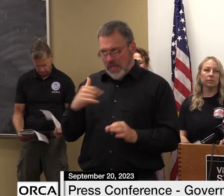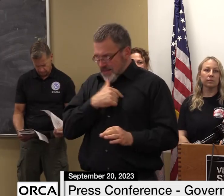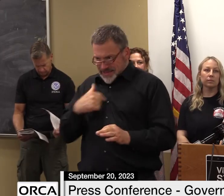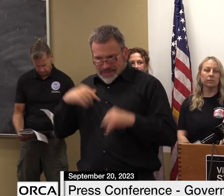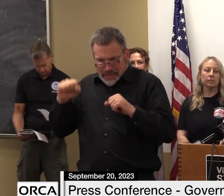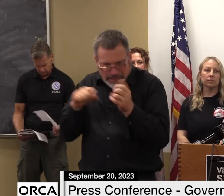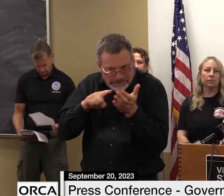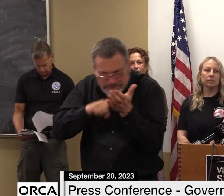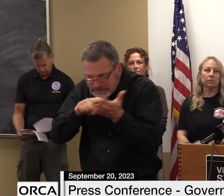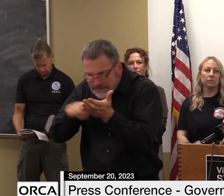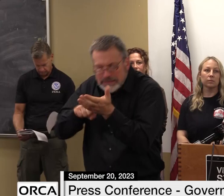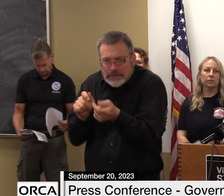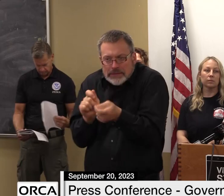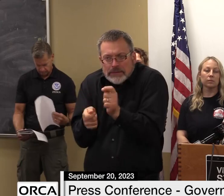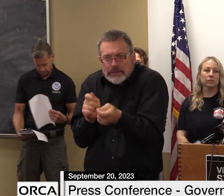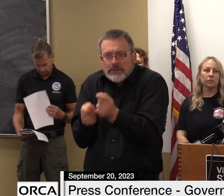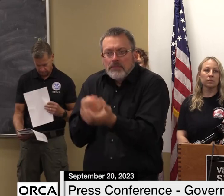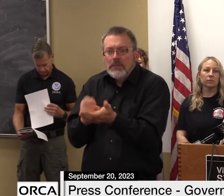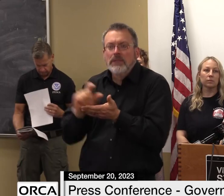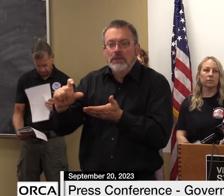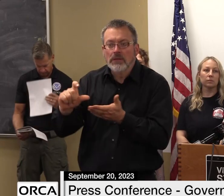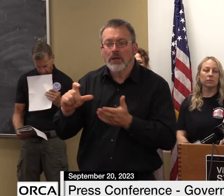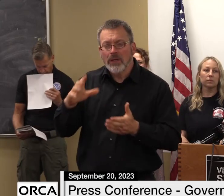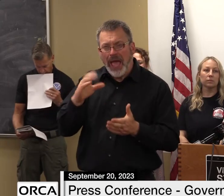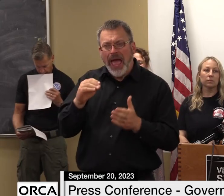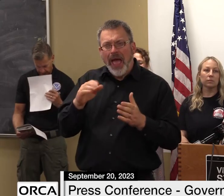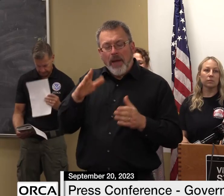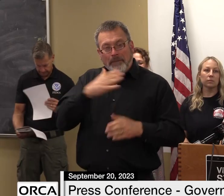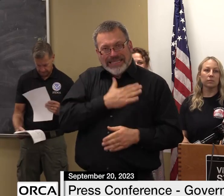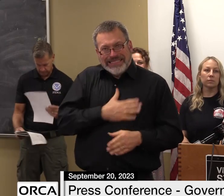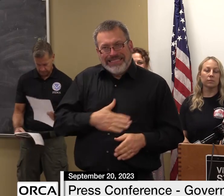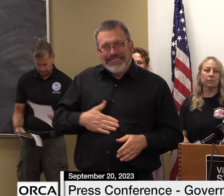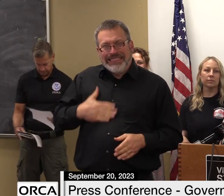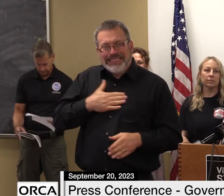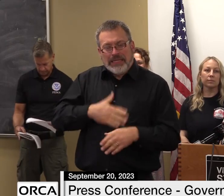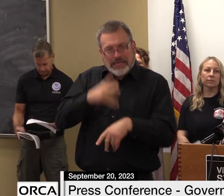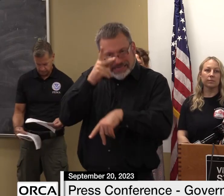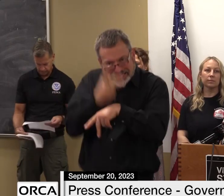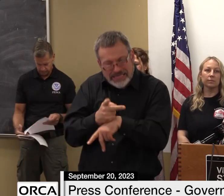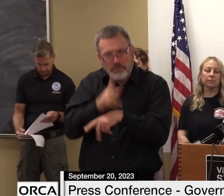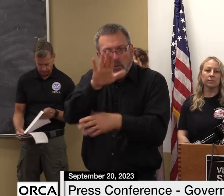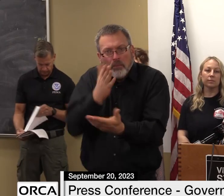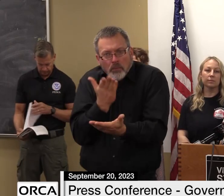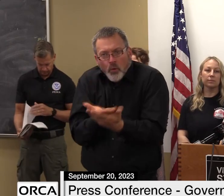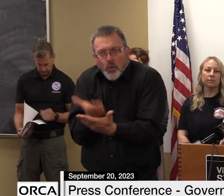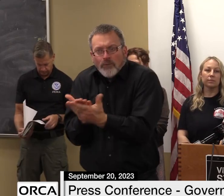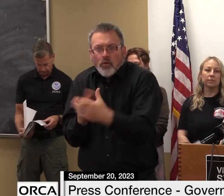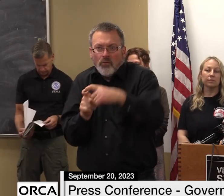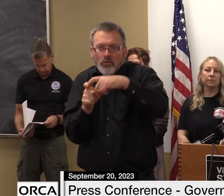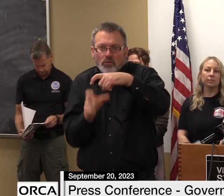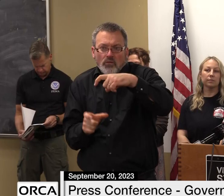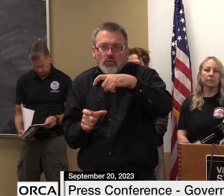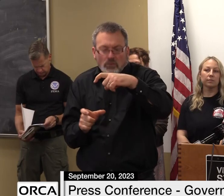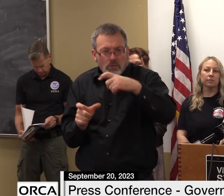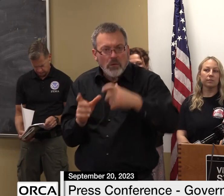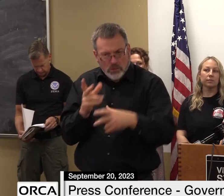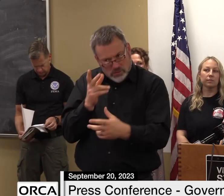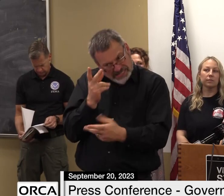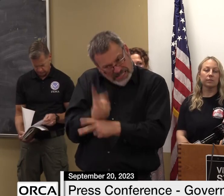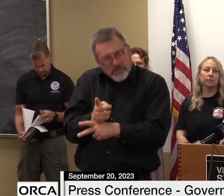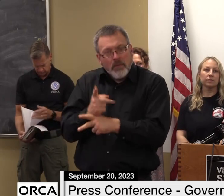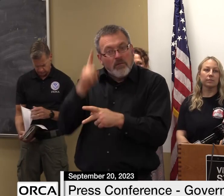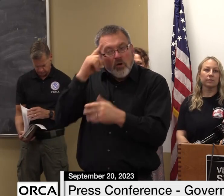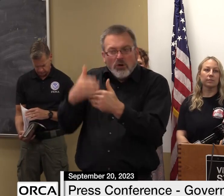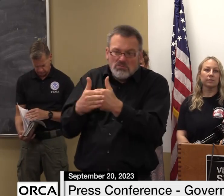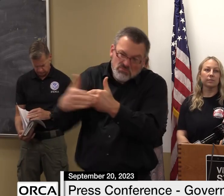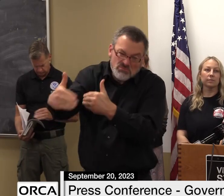your receipts, please keep your receipts, I would recommend for at least 2 or 3 years, because you don't know,